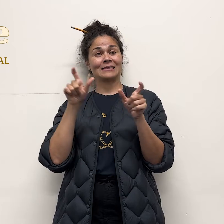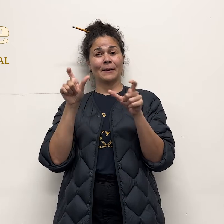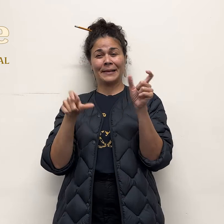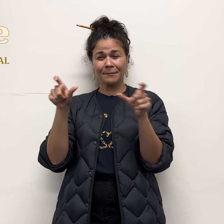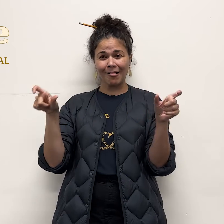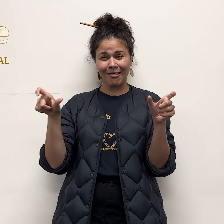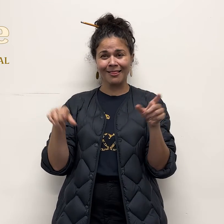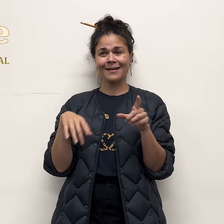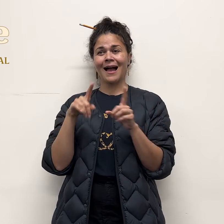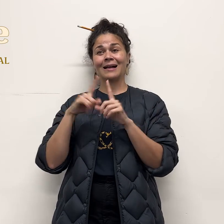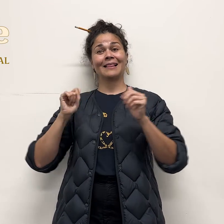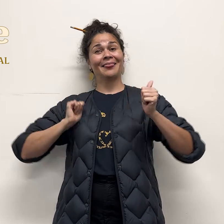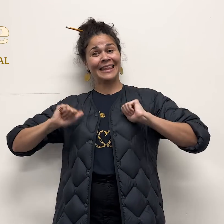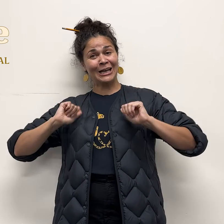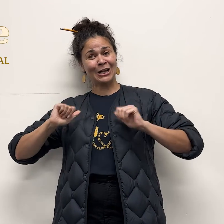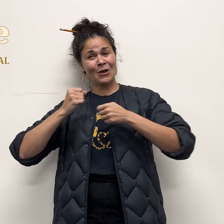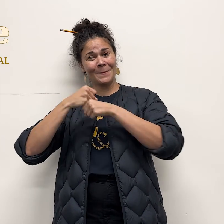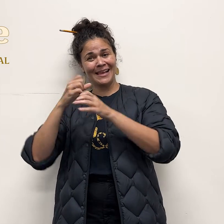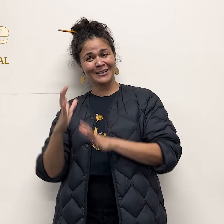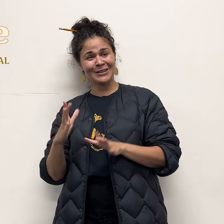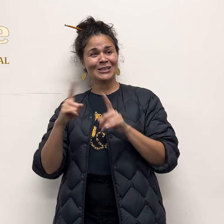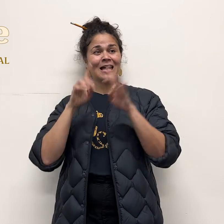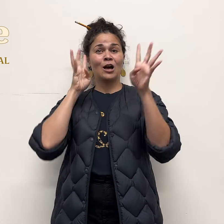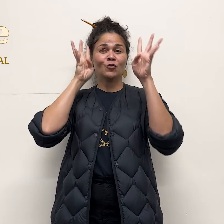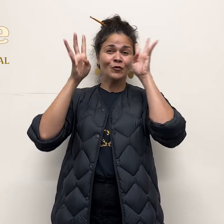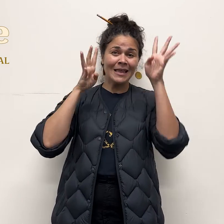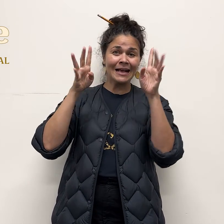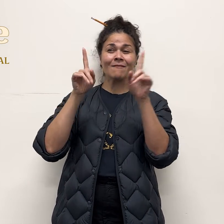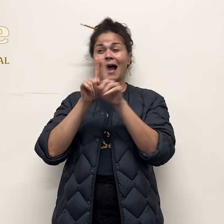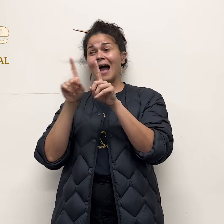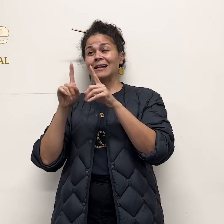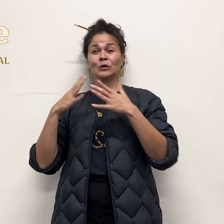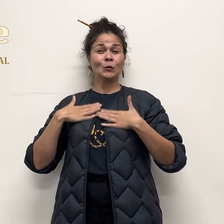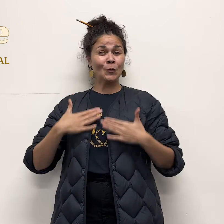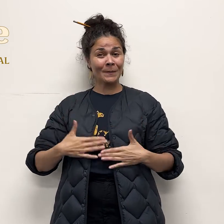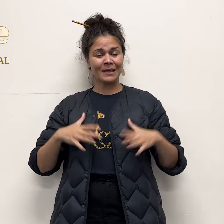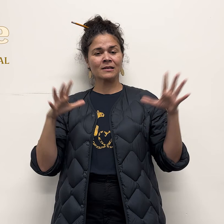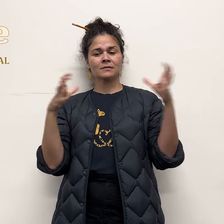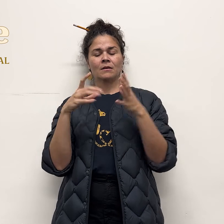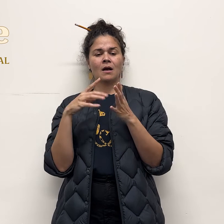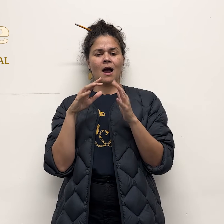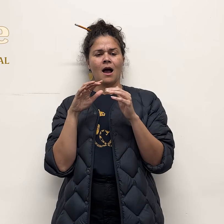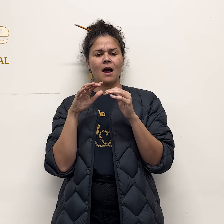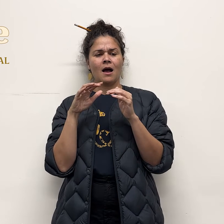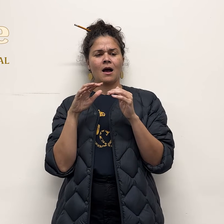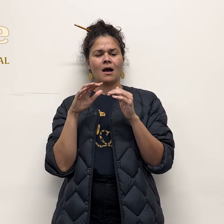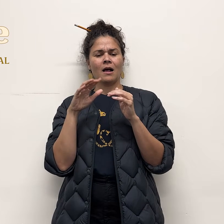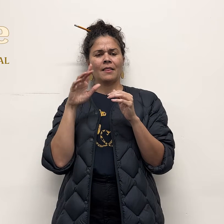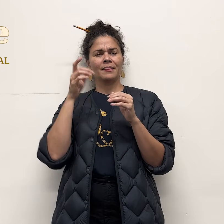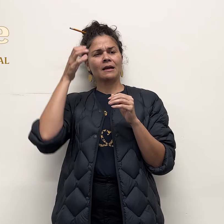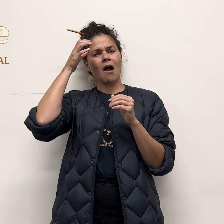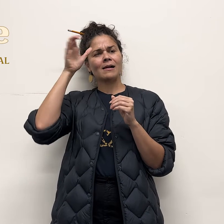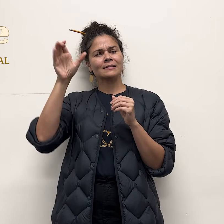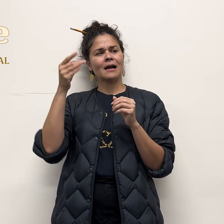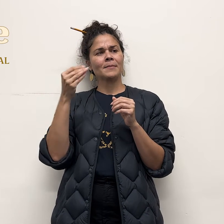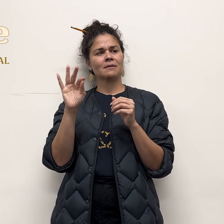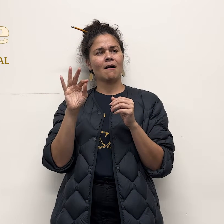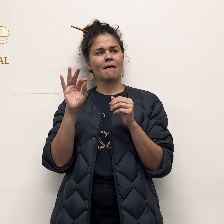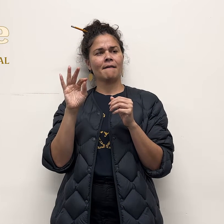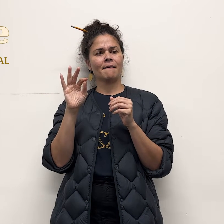theater creators and human beings as well. But in this play, the concept of